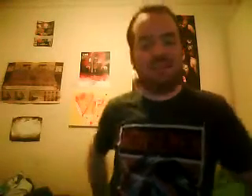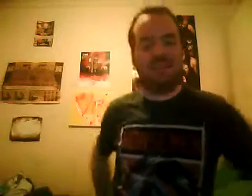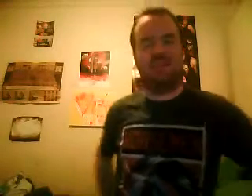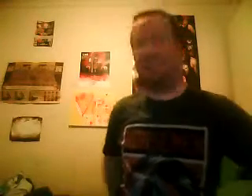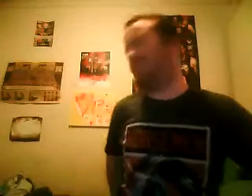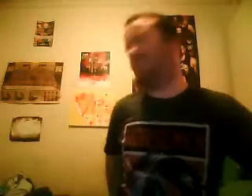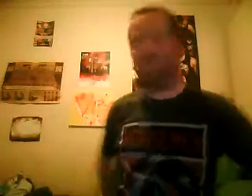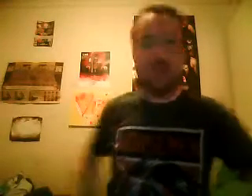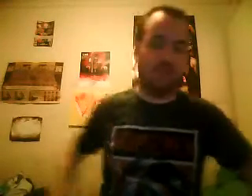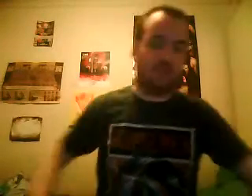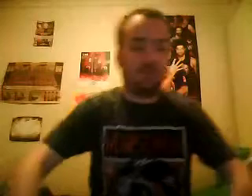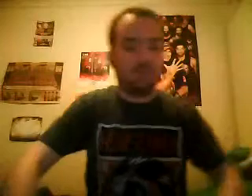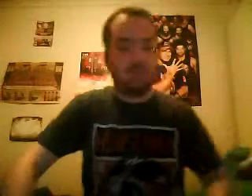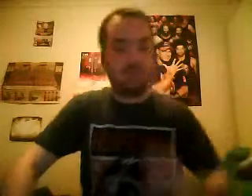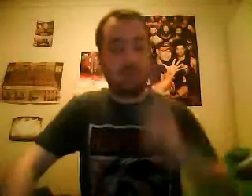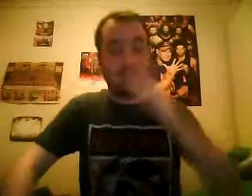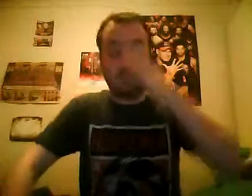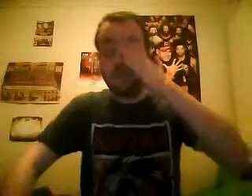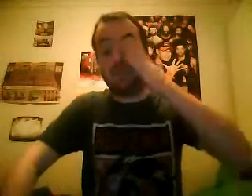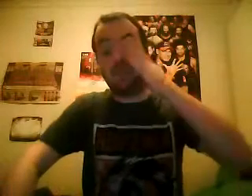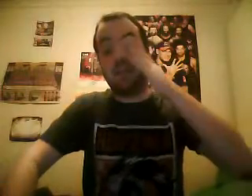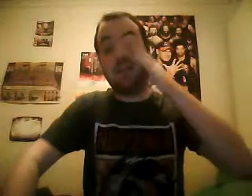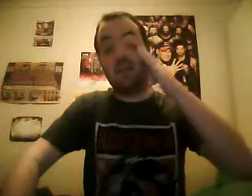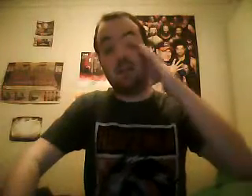It's ridiculous, man. It's ridiculous, man.